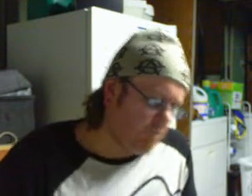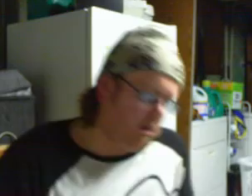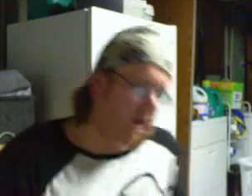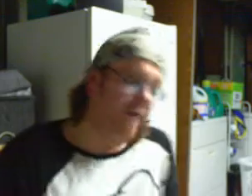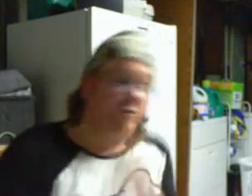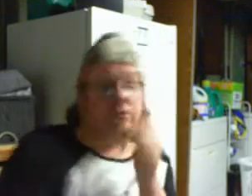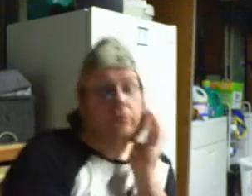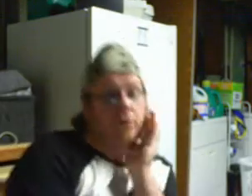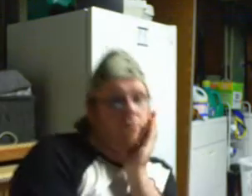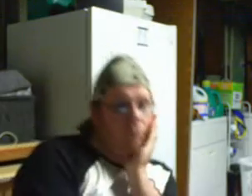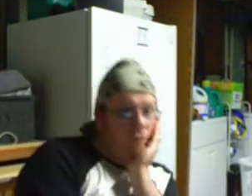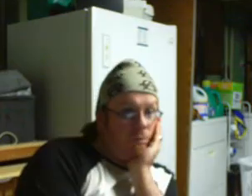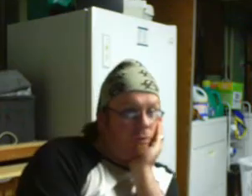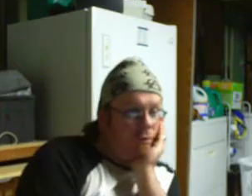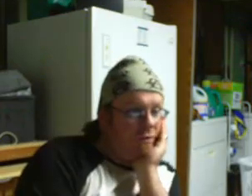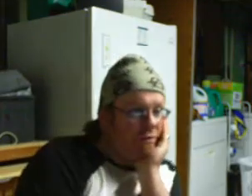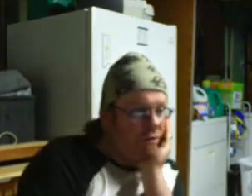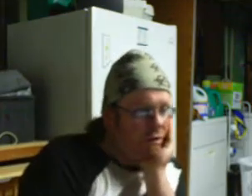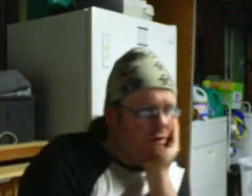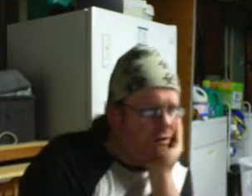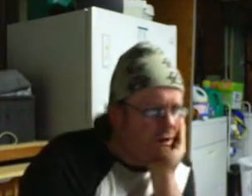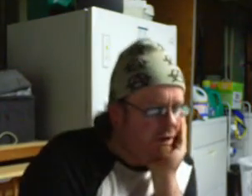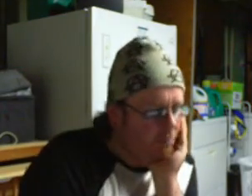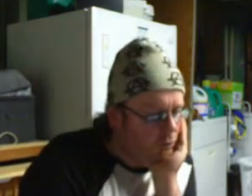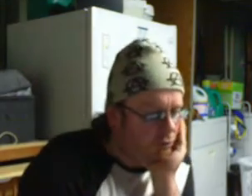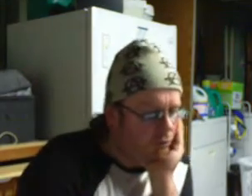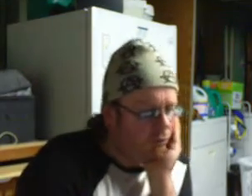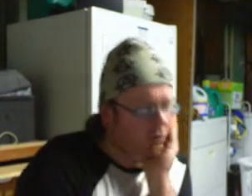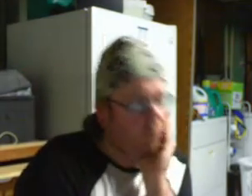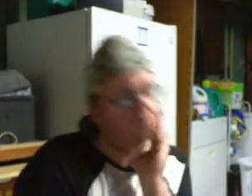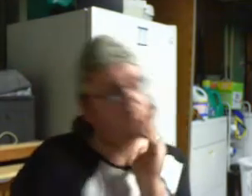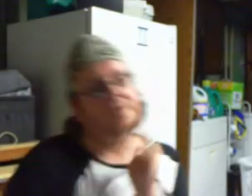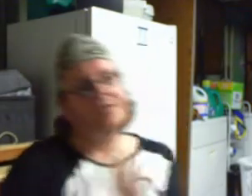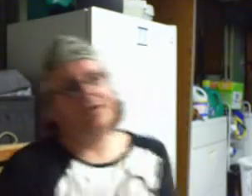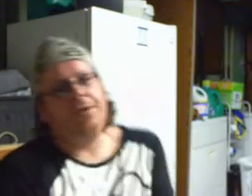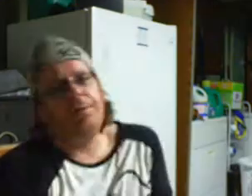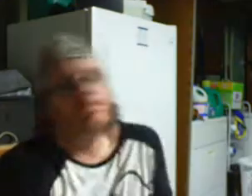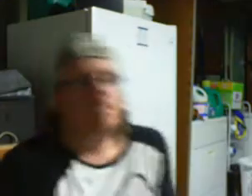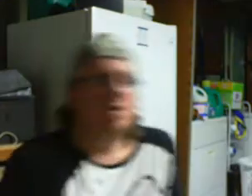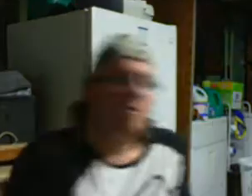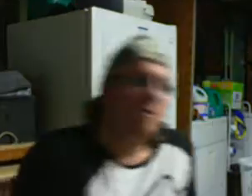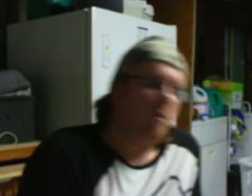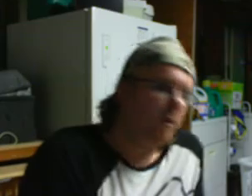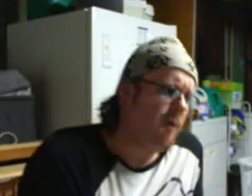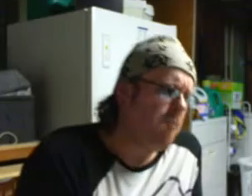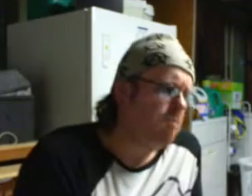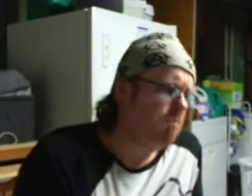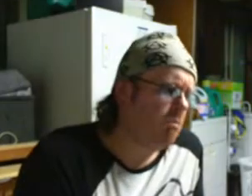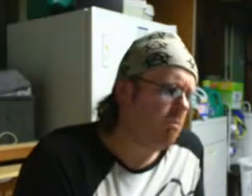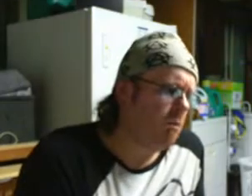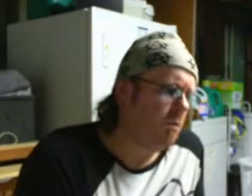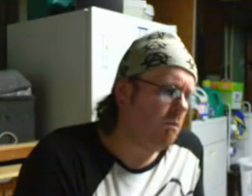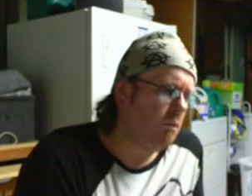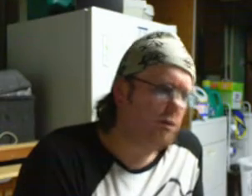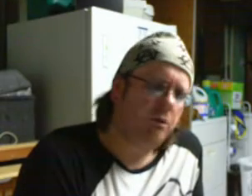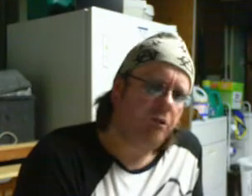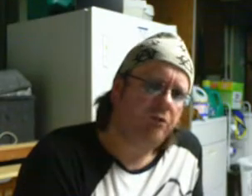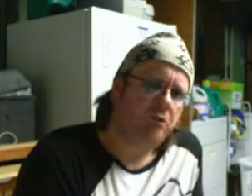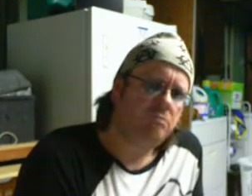I had this discussion with someone recently, and they asked me, well, you don't think he would have really done it? Well, we know that his own brother